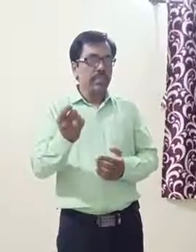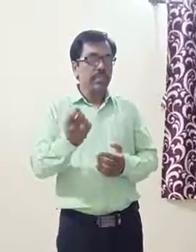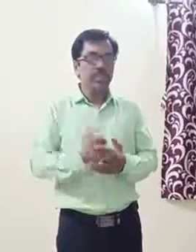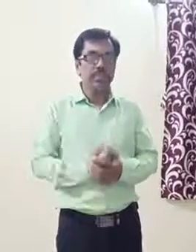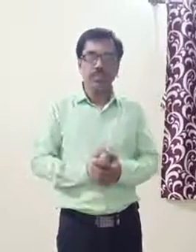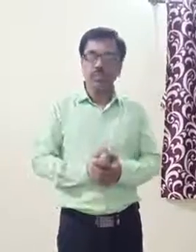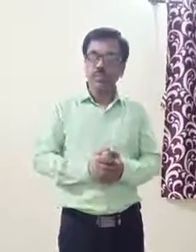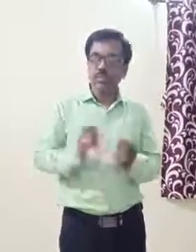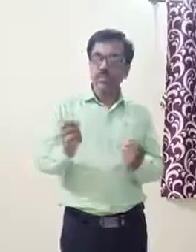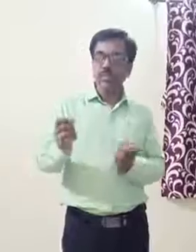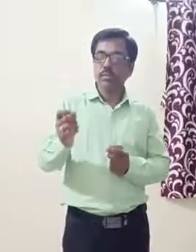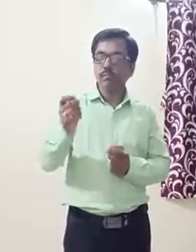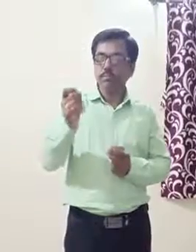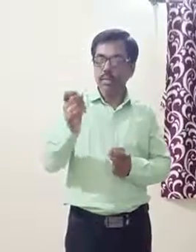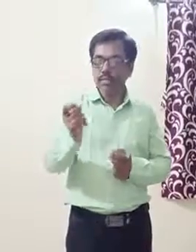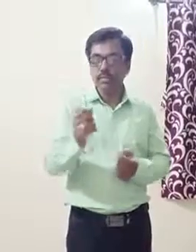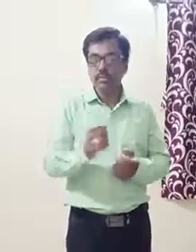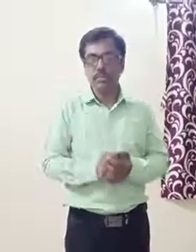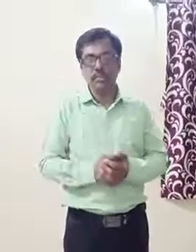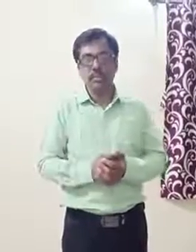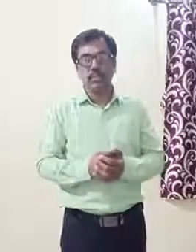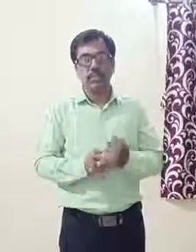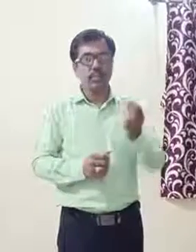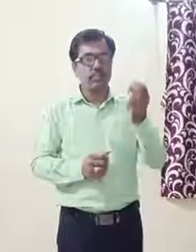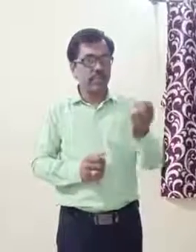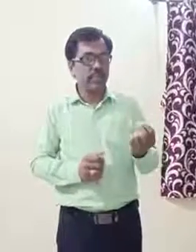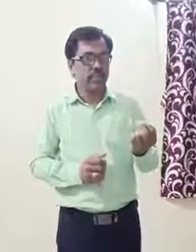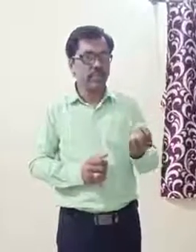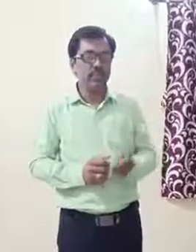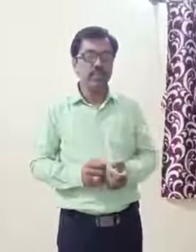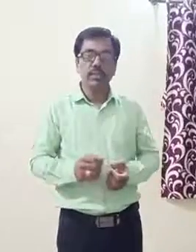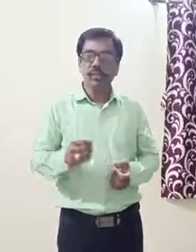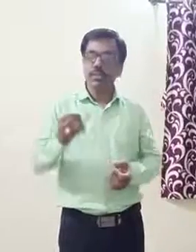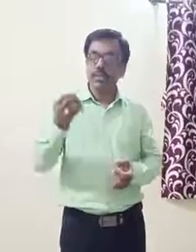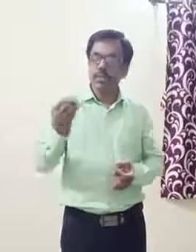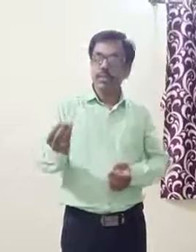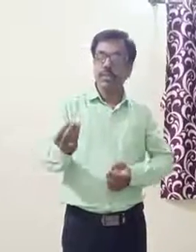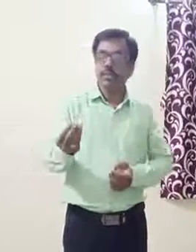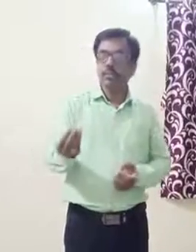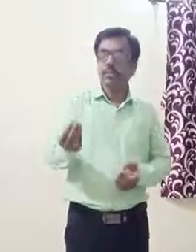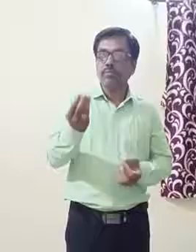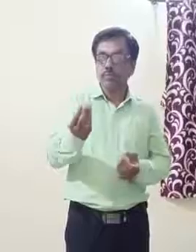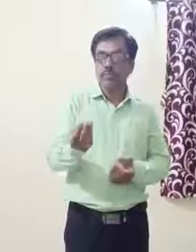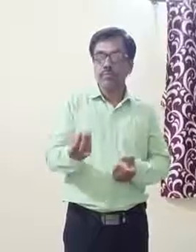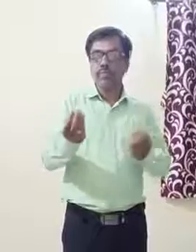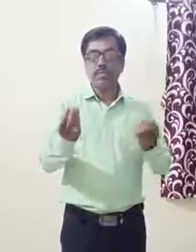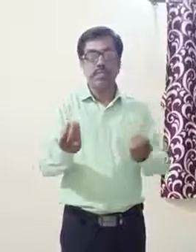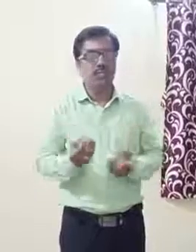definitely they would have used some practices, some techniques to inculcate, to develop, to create this sense